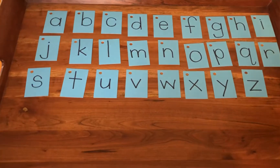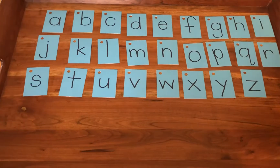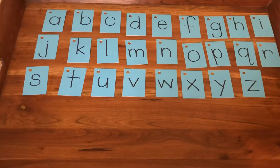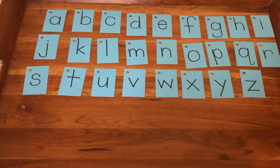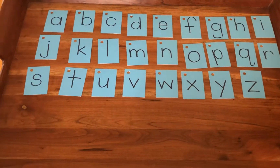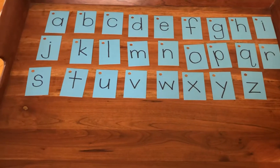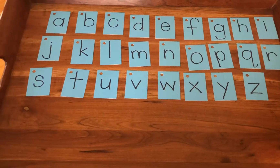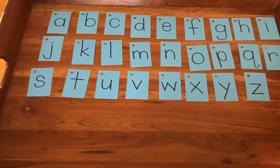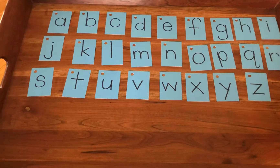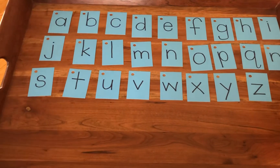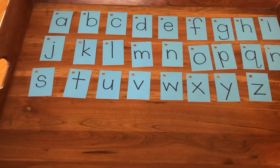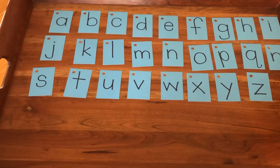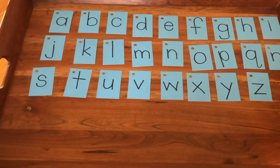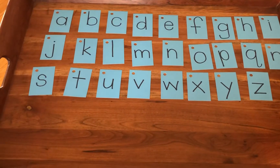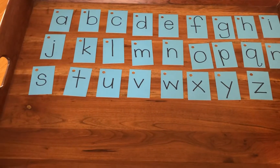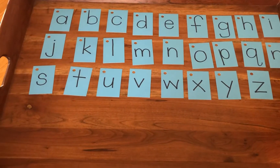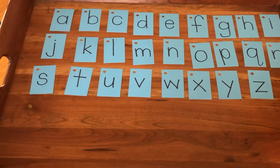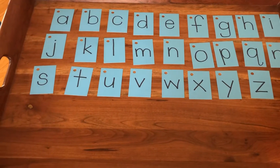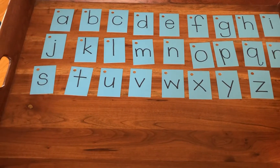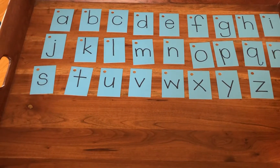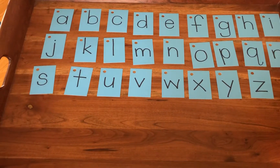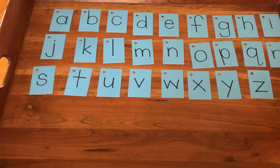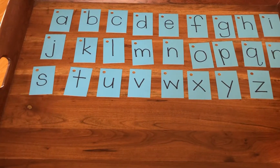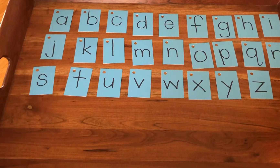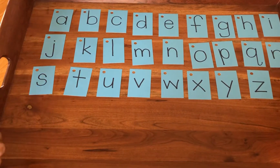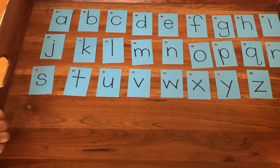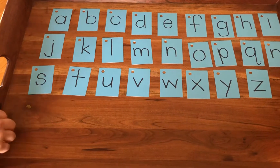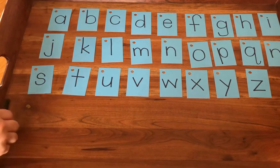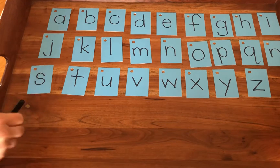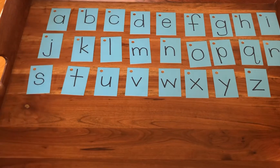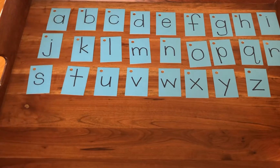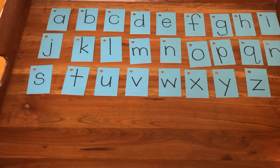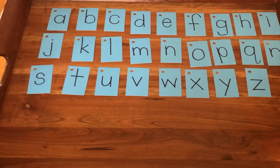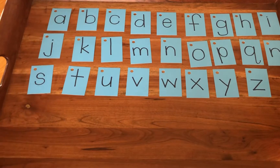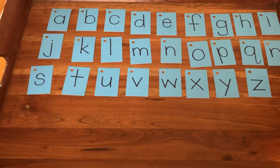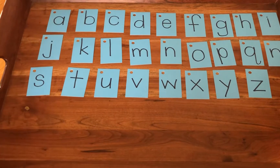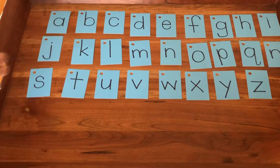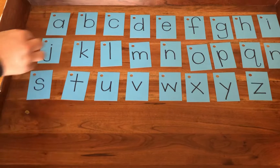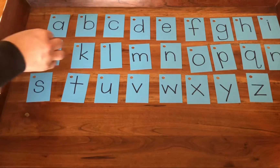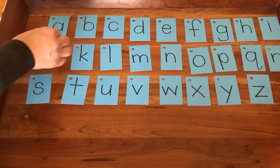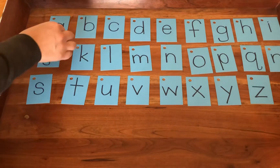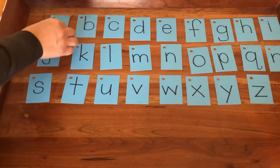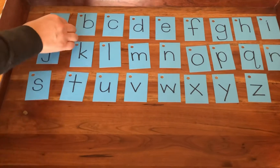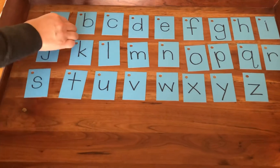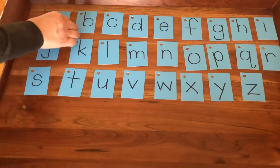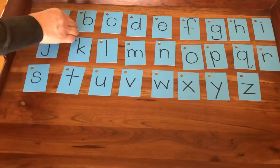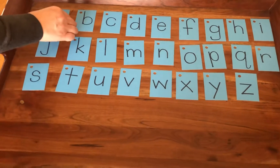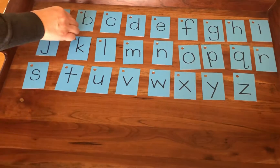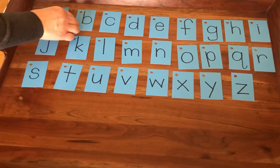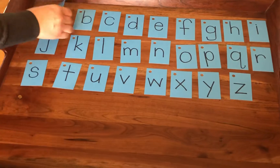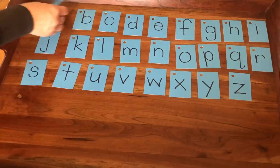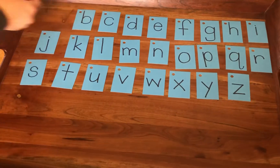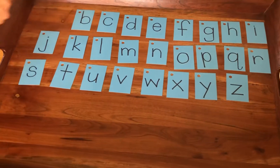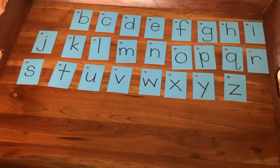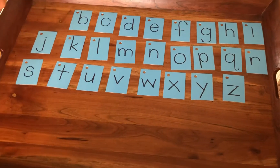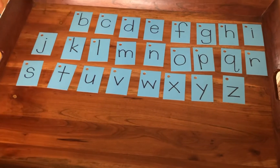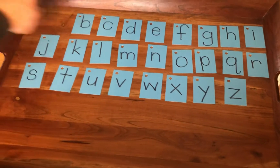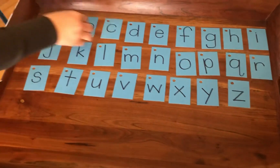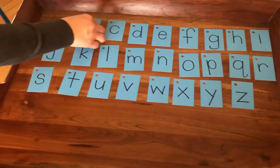up, you want to start with A at the top and Z at the bottom. So you